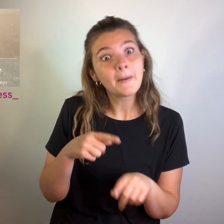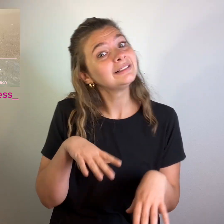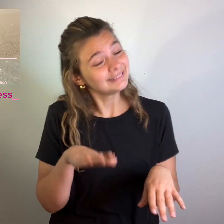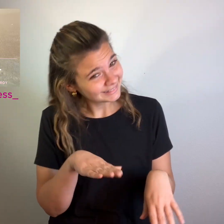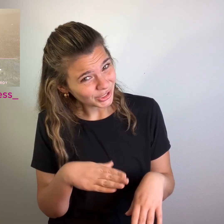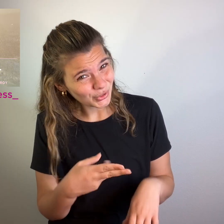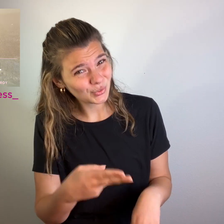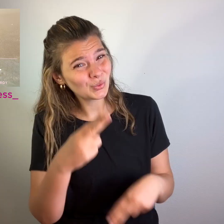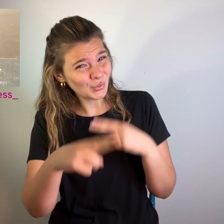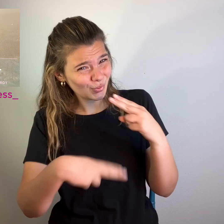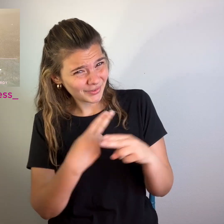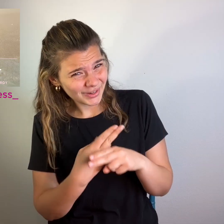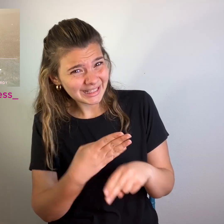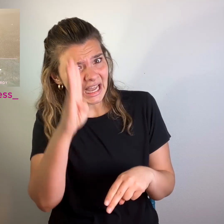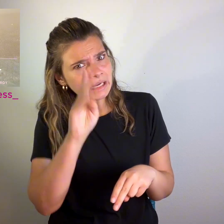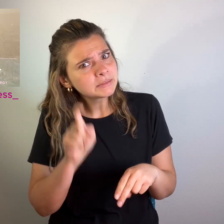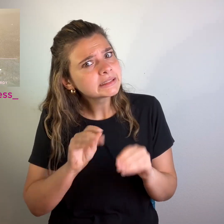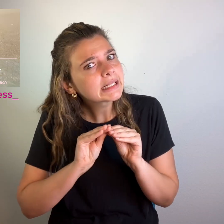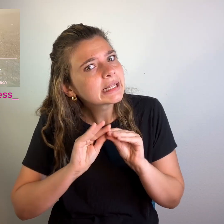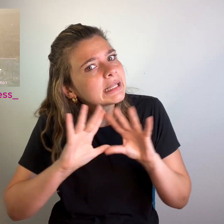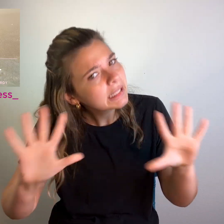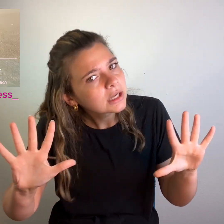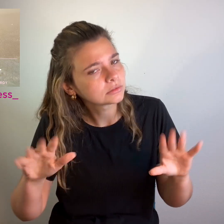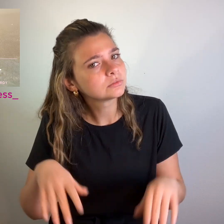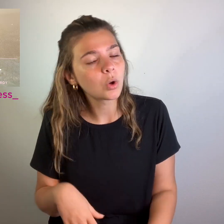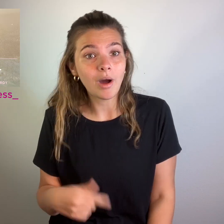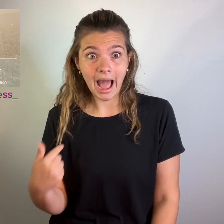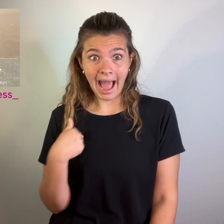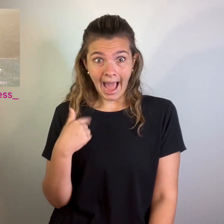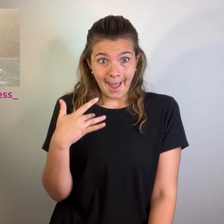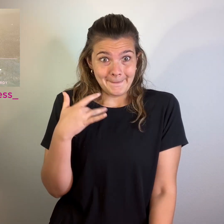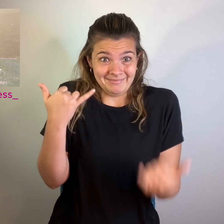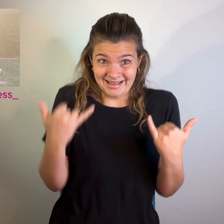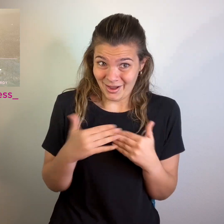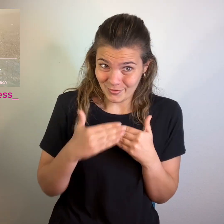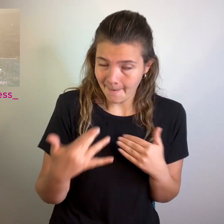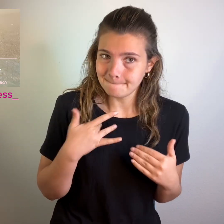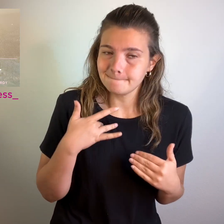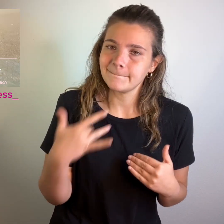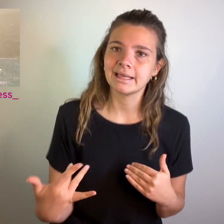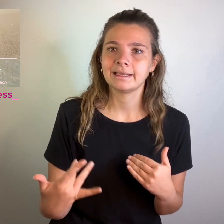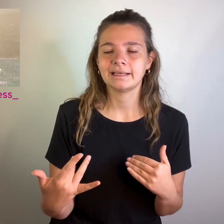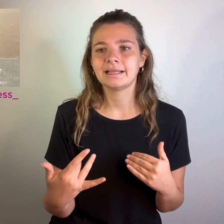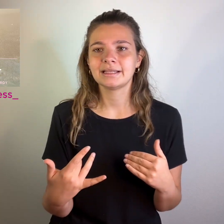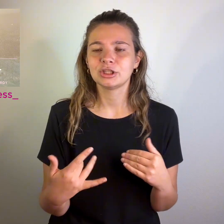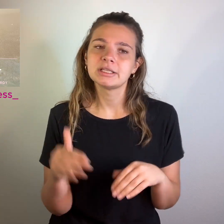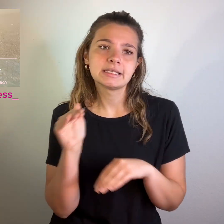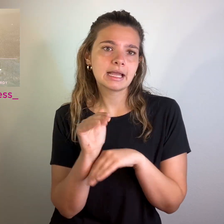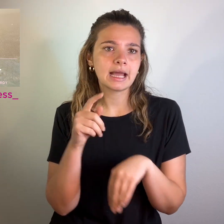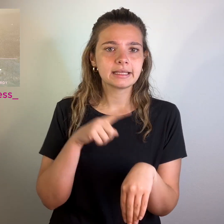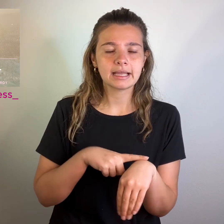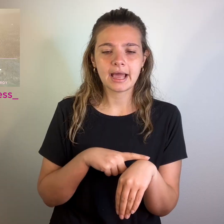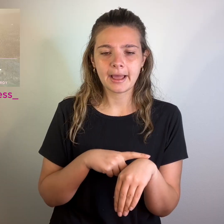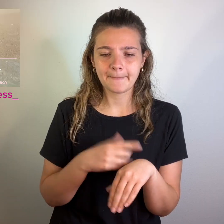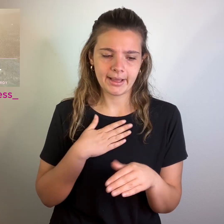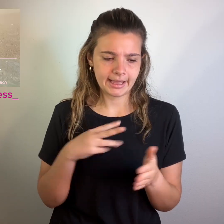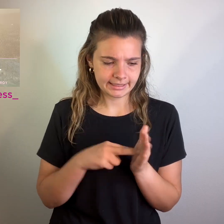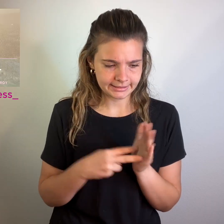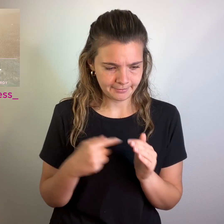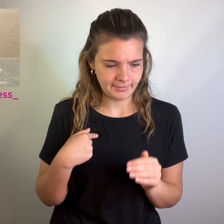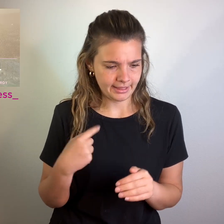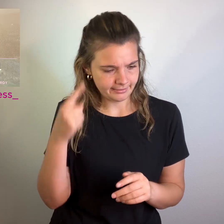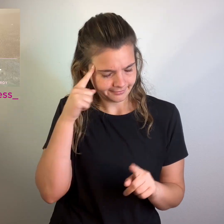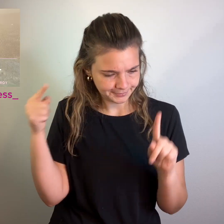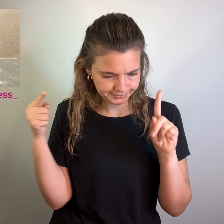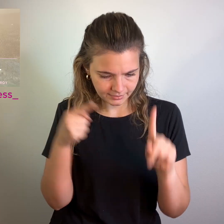be really clear. So something I like to do is every single night, I now just have this intention where when I'm doing my night routine in